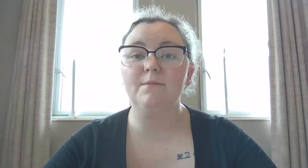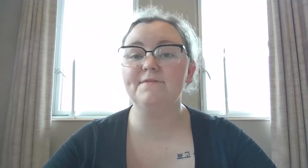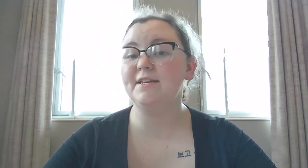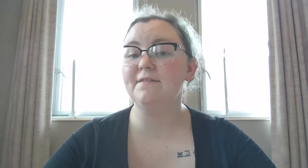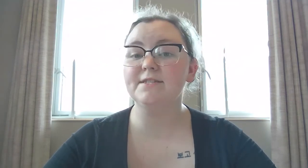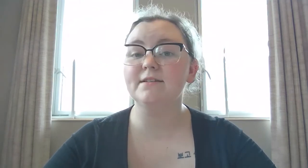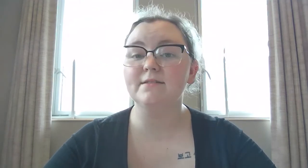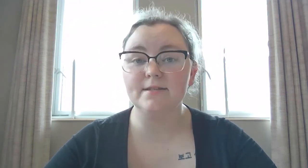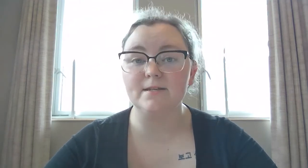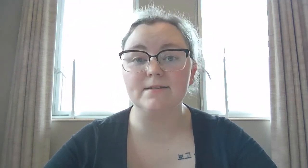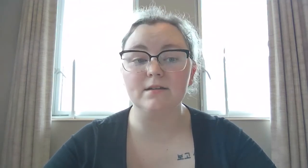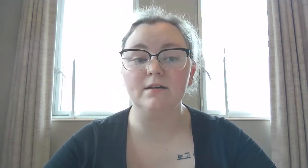gives gifts to Esau.